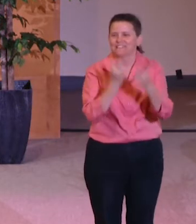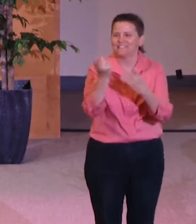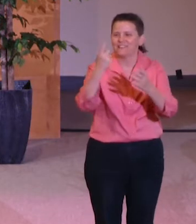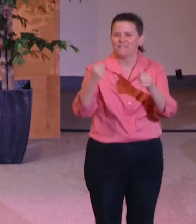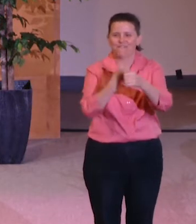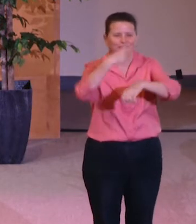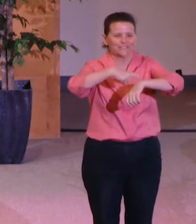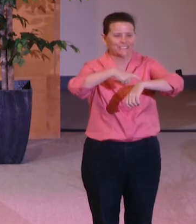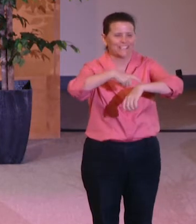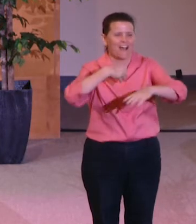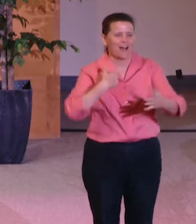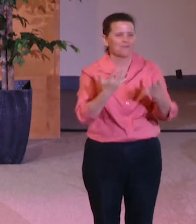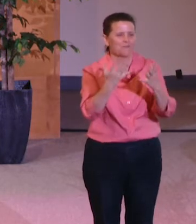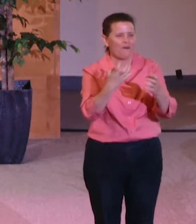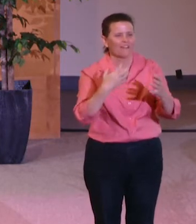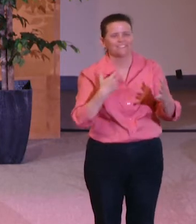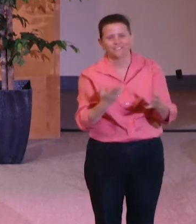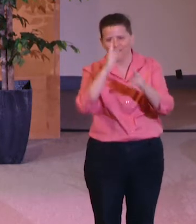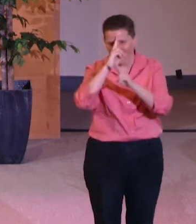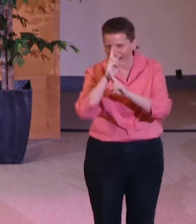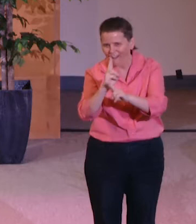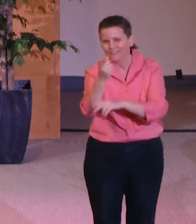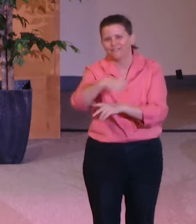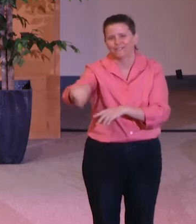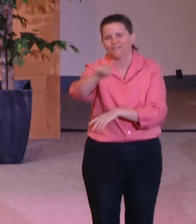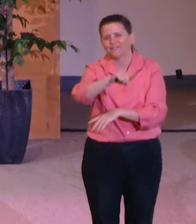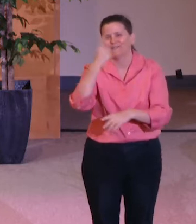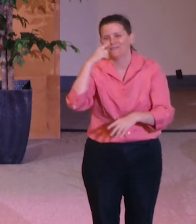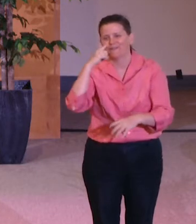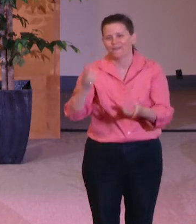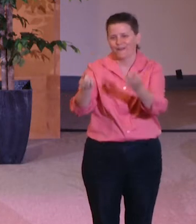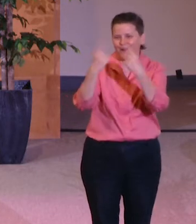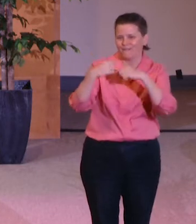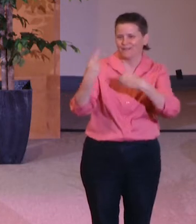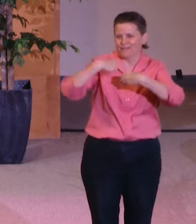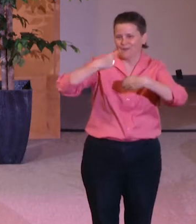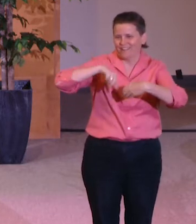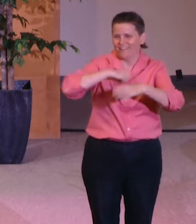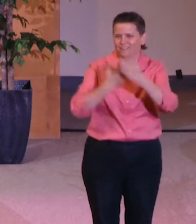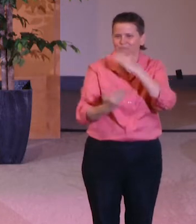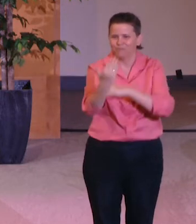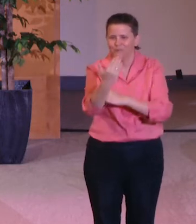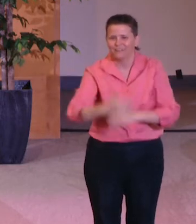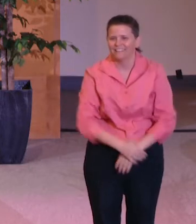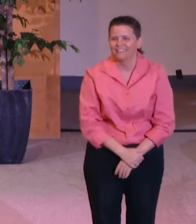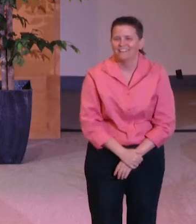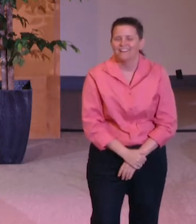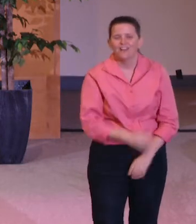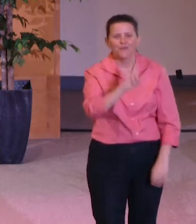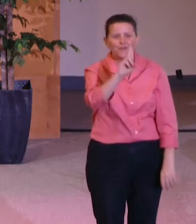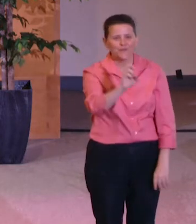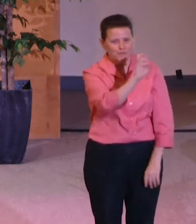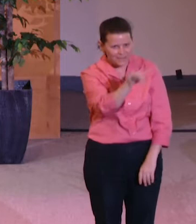we would like to take a moment to honor you and thank you for joining us here this morning. Unity is